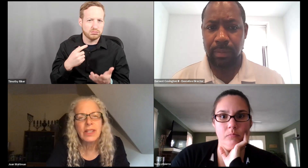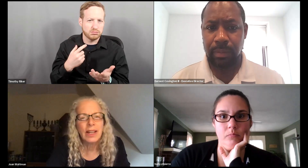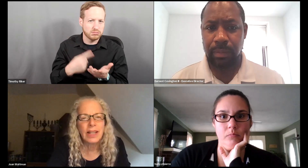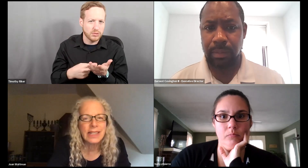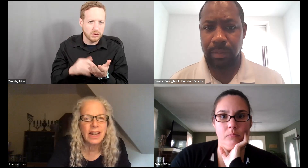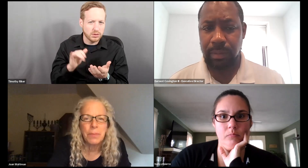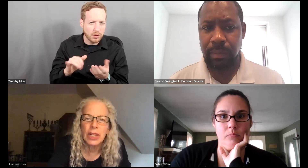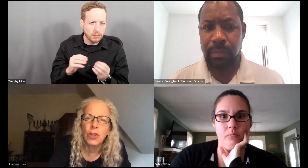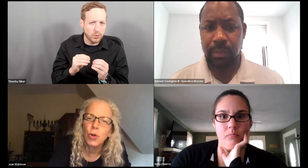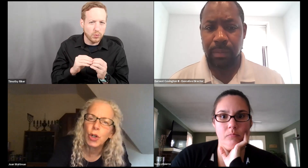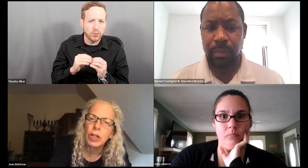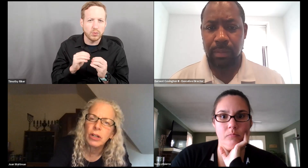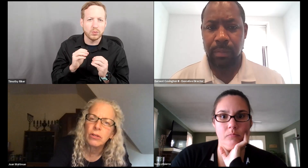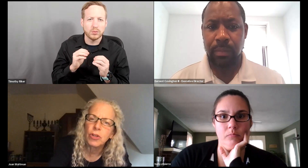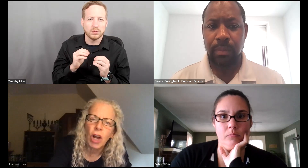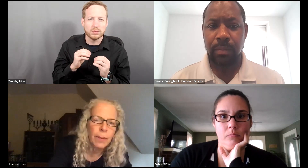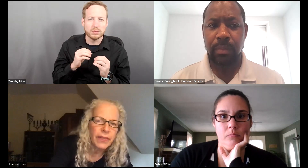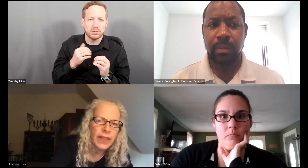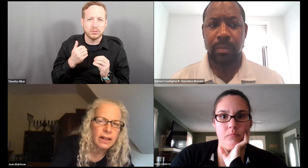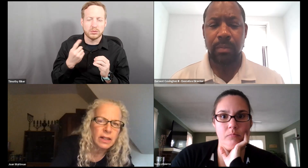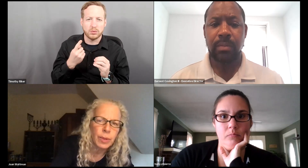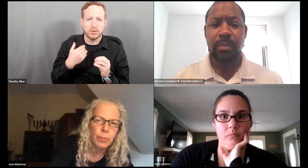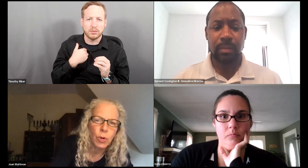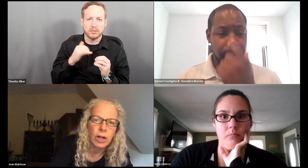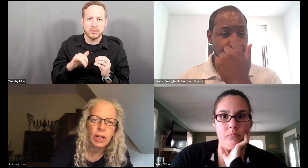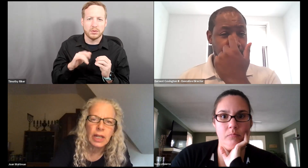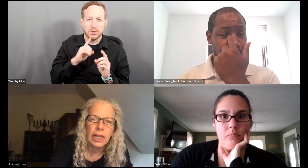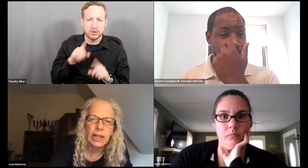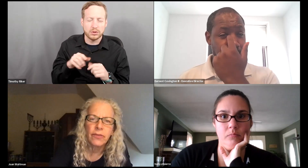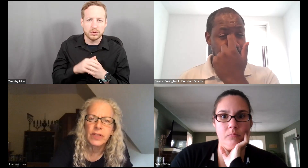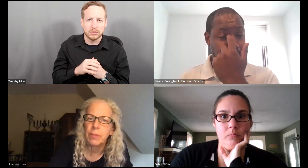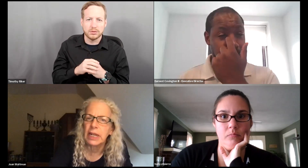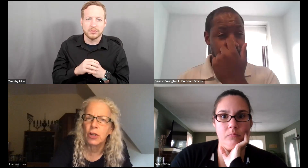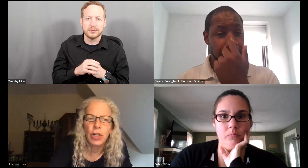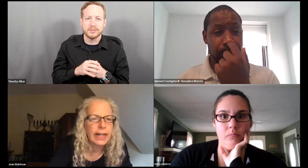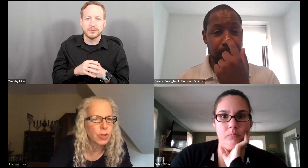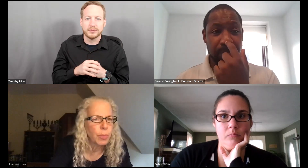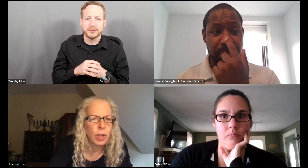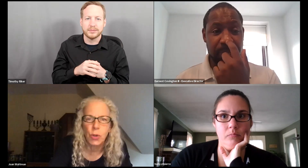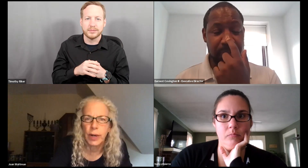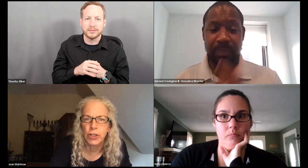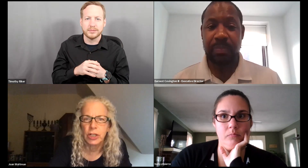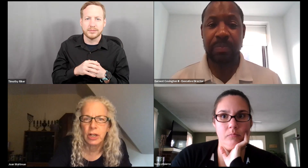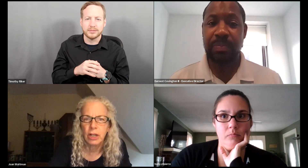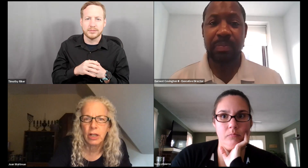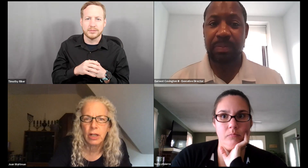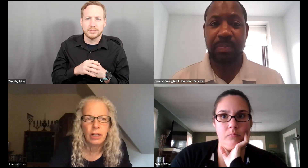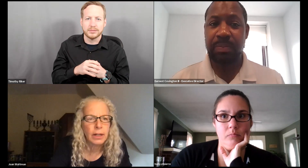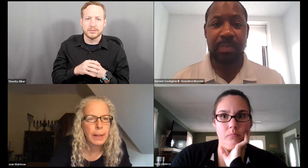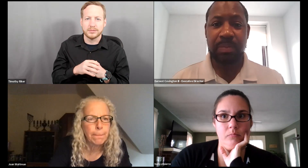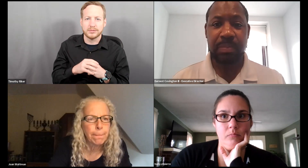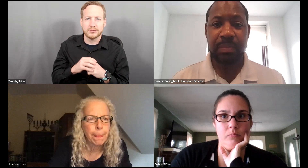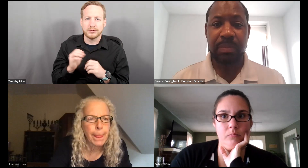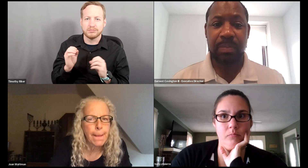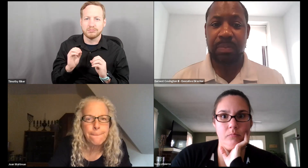If there's, is there anybody who could talk about that a little bit more? If somebody could answer Paul's question.